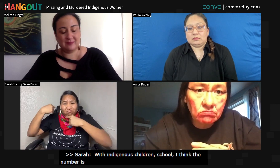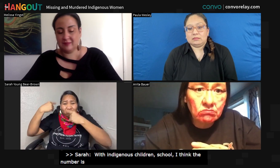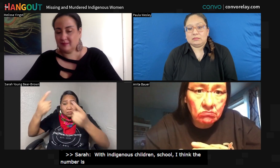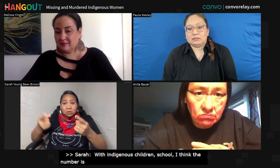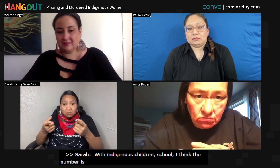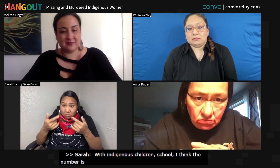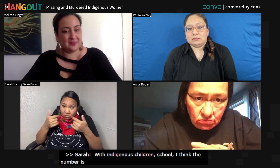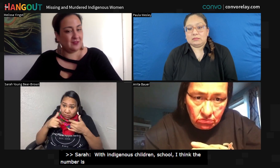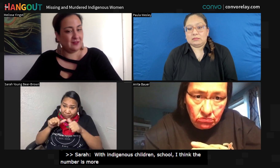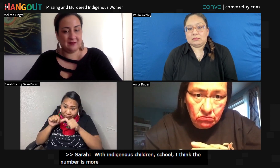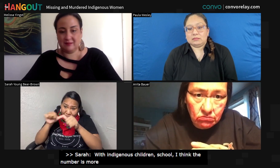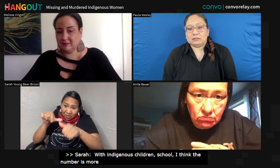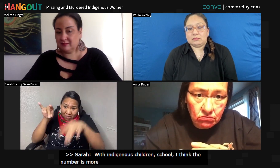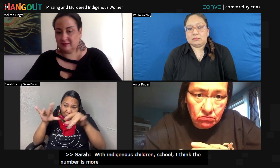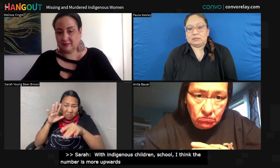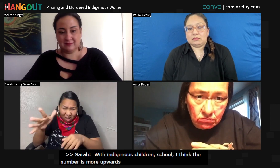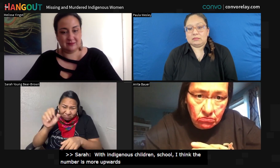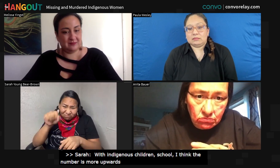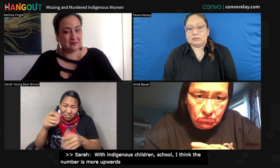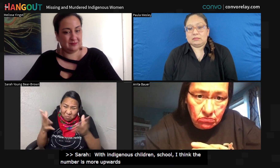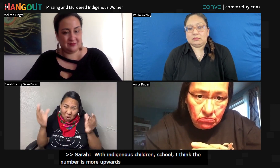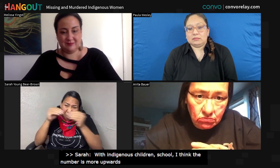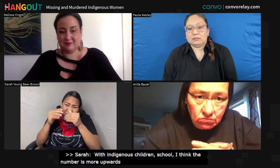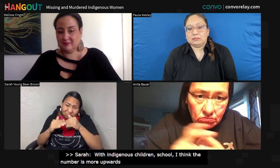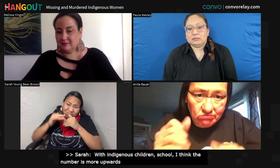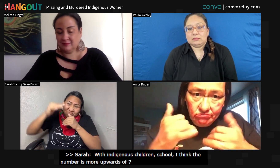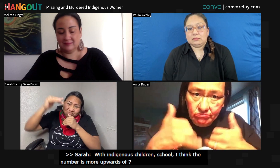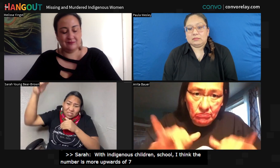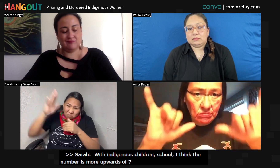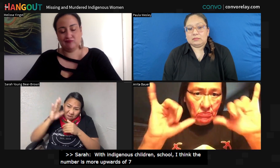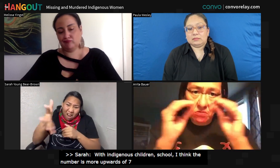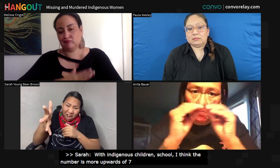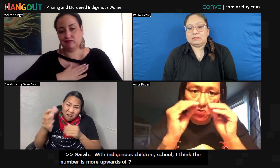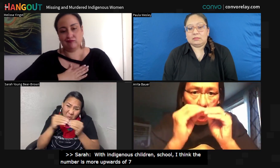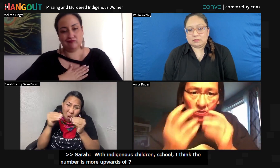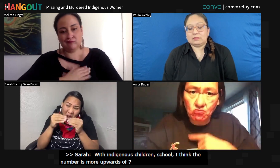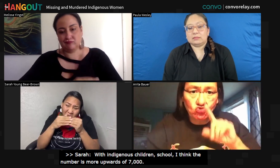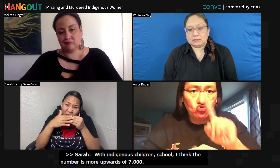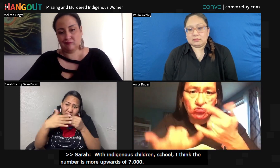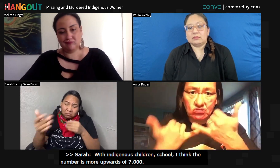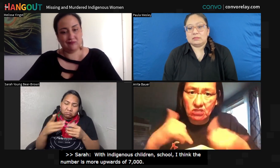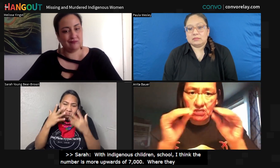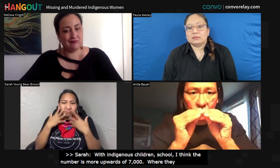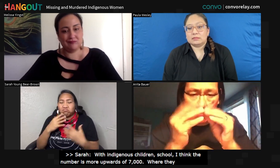found 7,000 of the murdered children, Indigenous